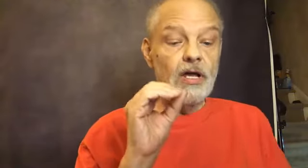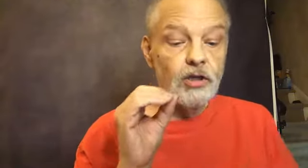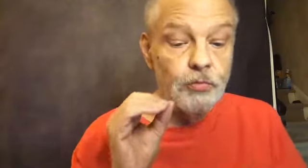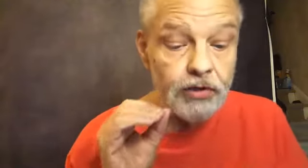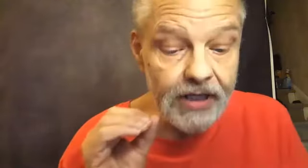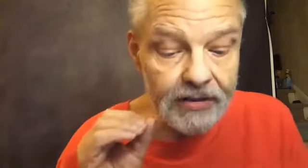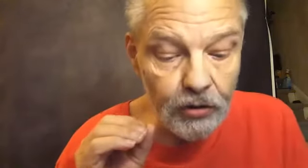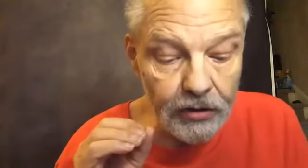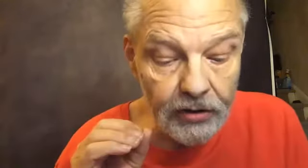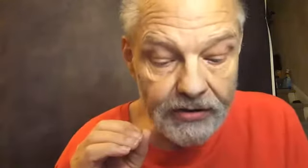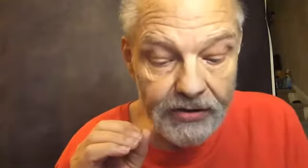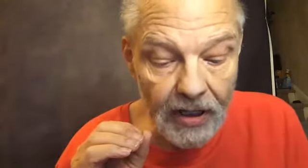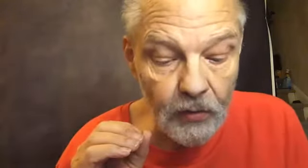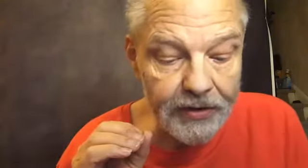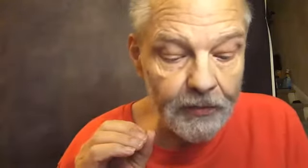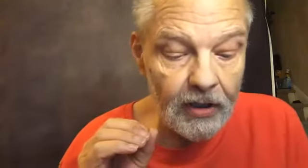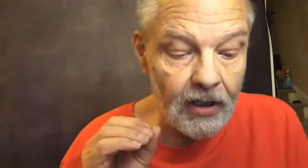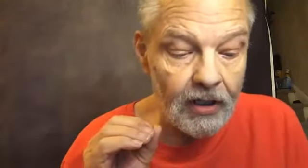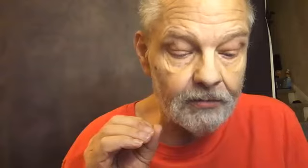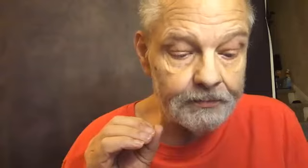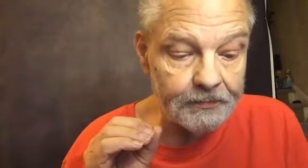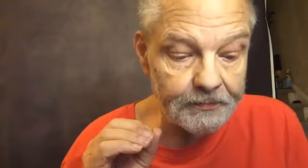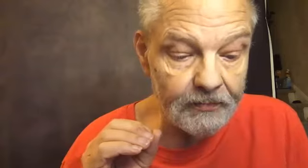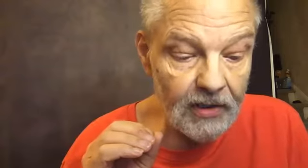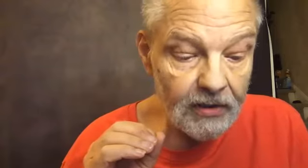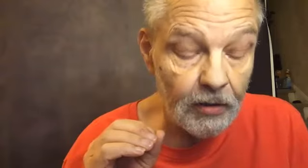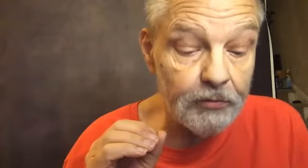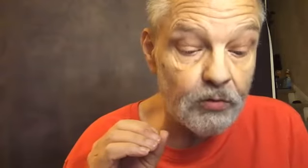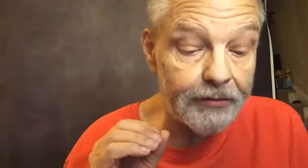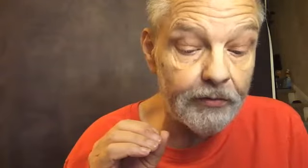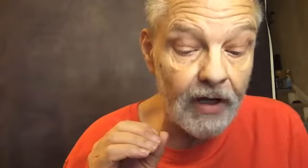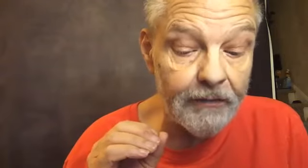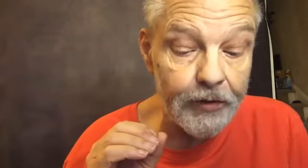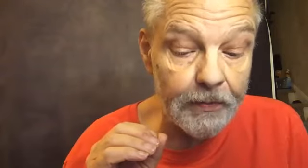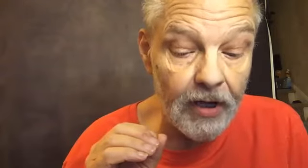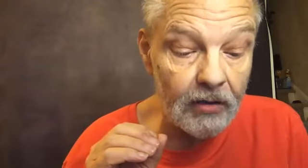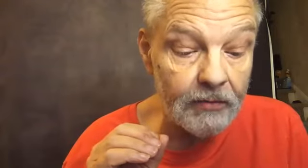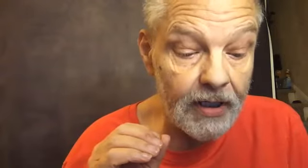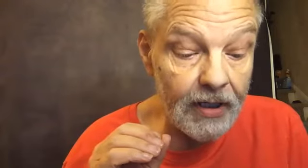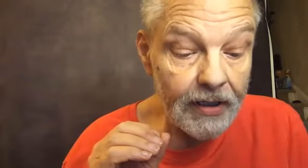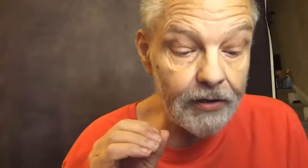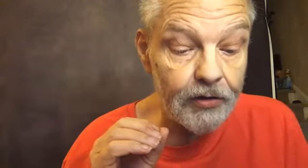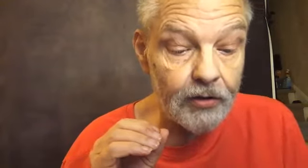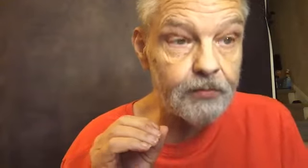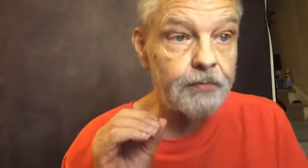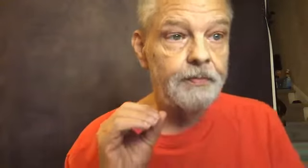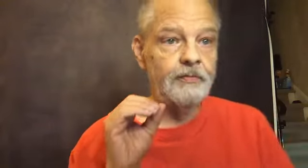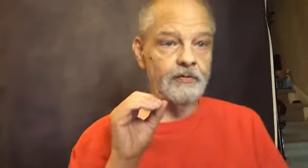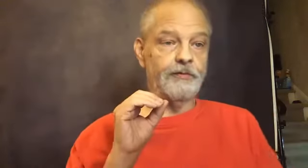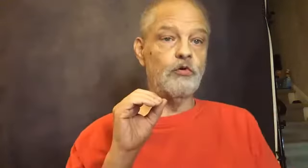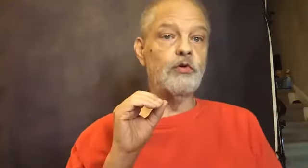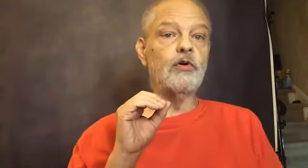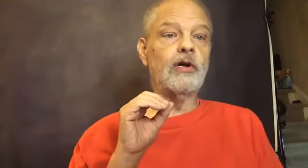Your book says you can sign with the numbers 1 through 5 with your palm, either forward